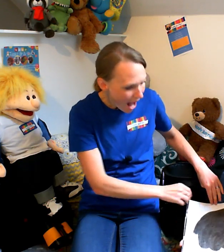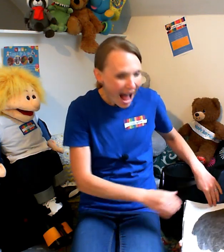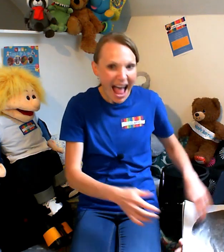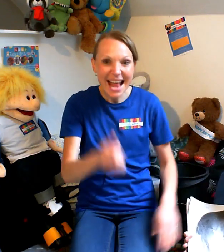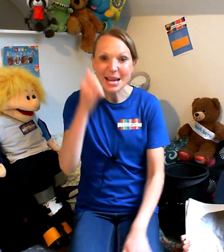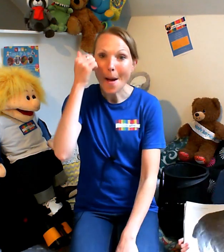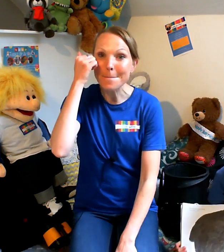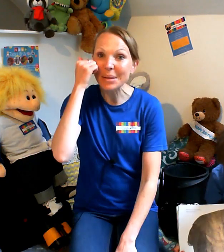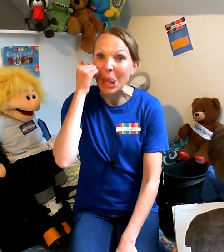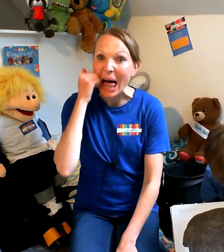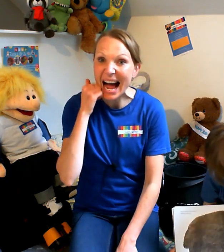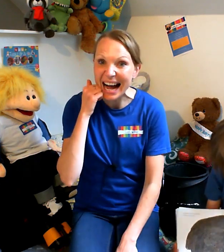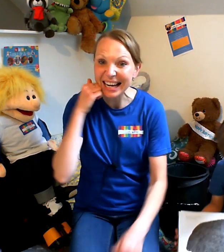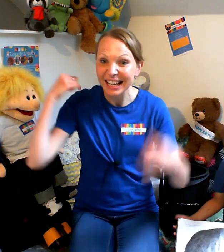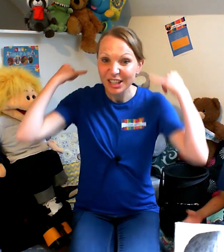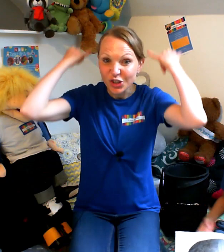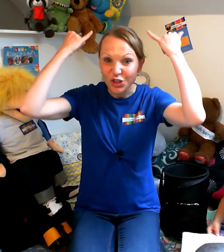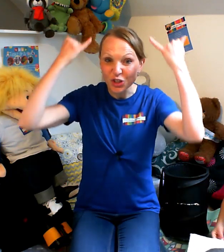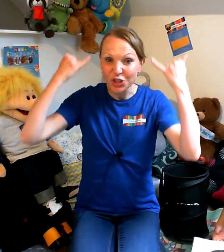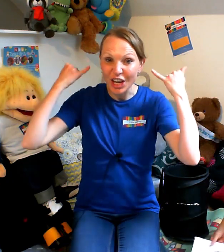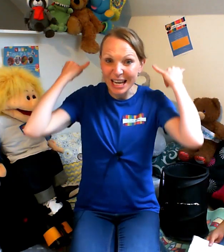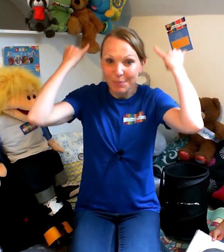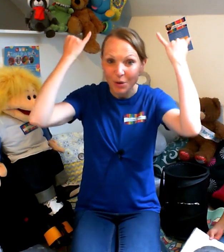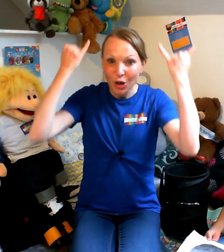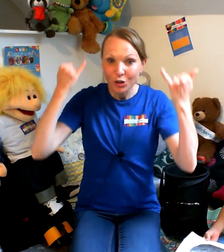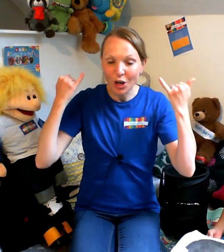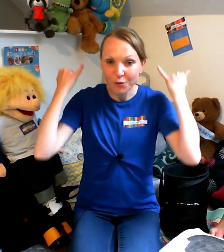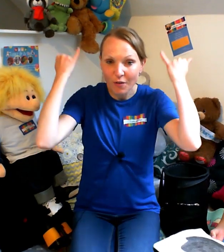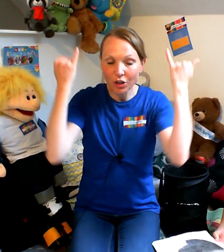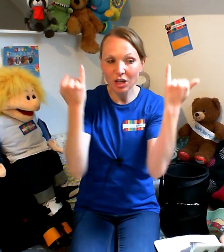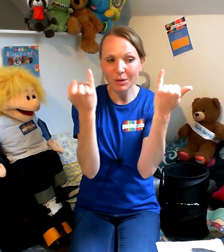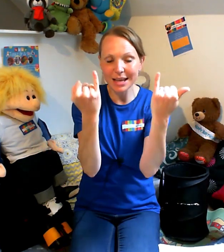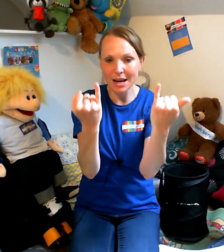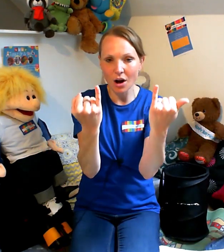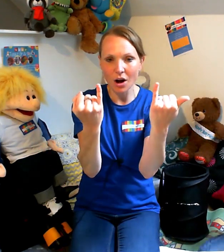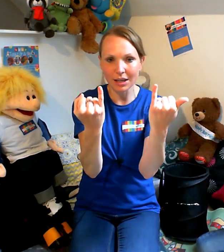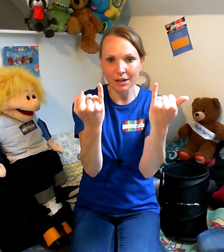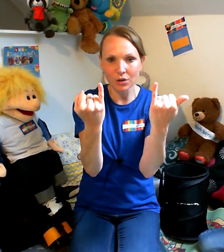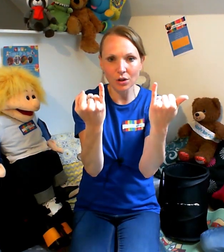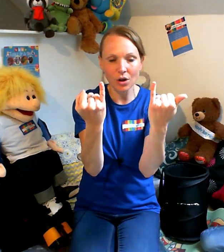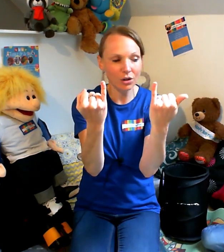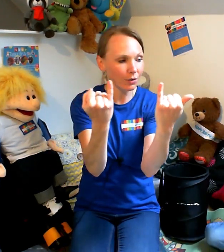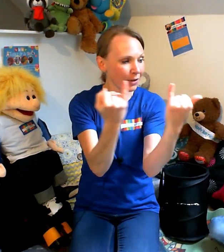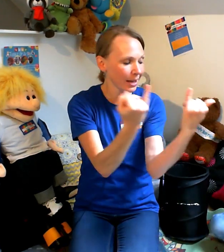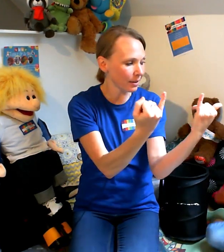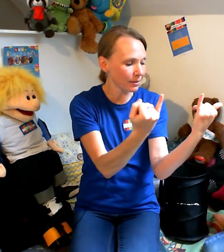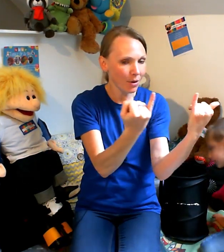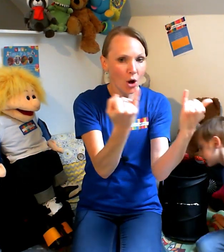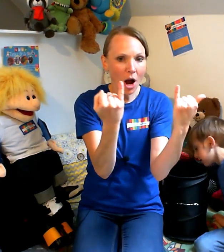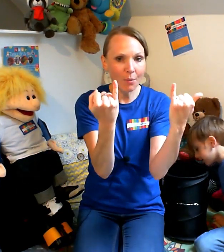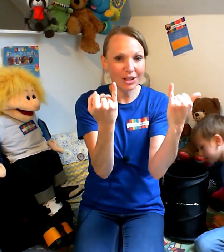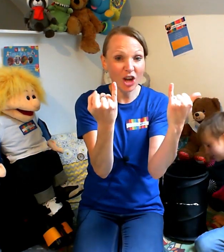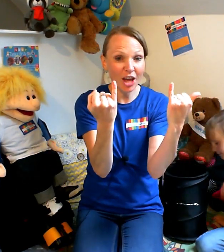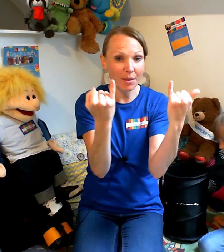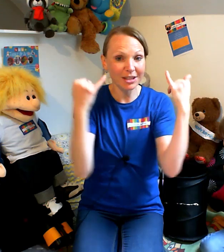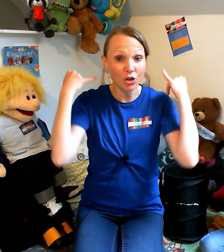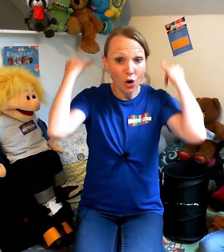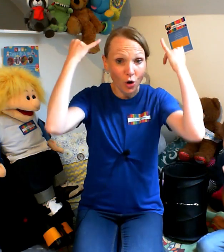A black sheep. So for our sheep, we take our little fingers and we turn them into the horns